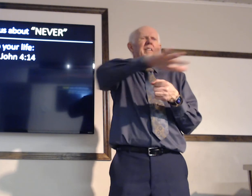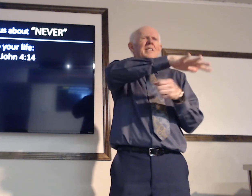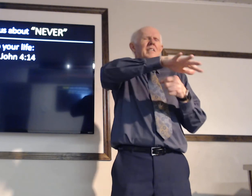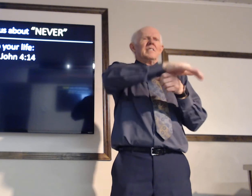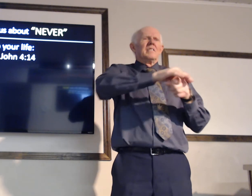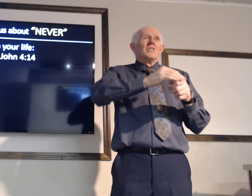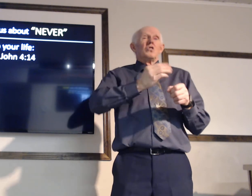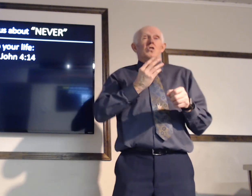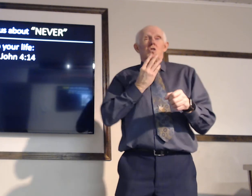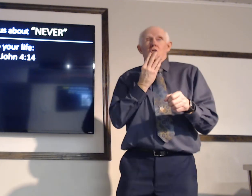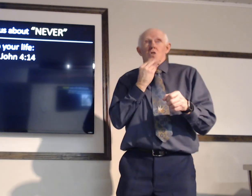Mary,